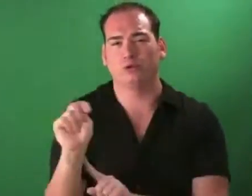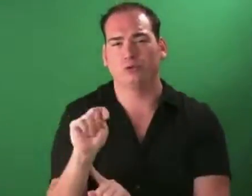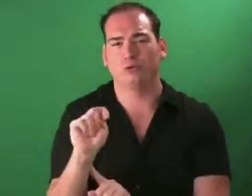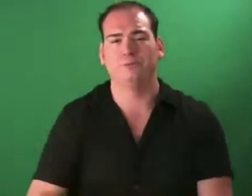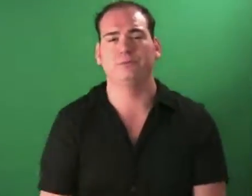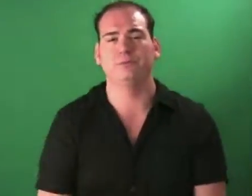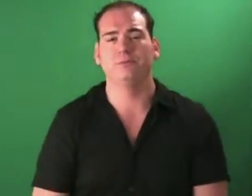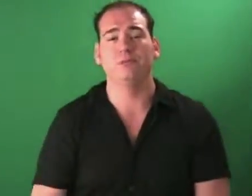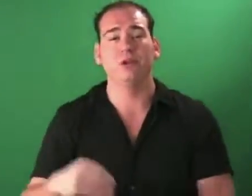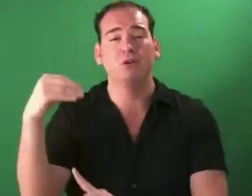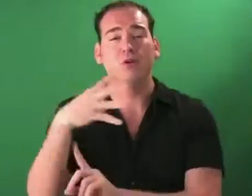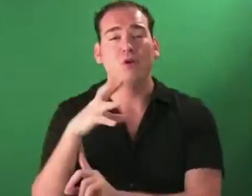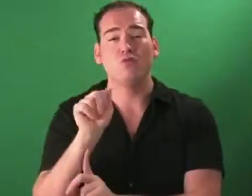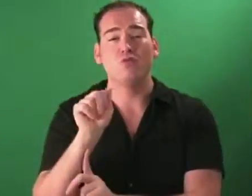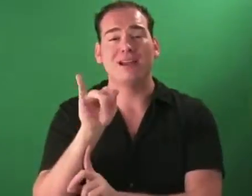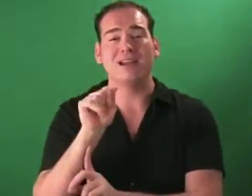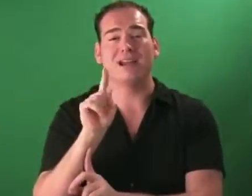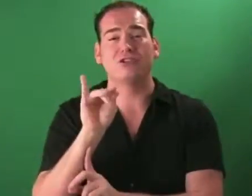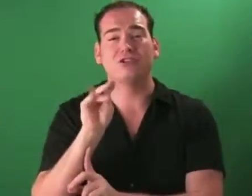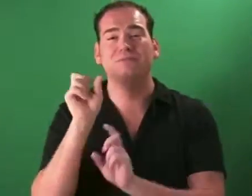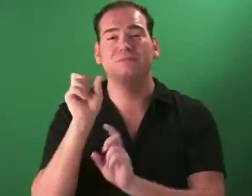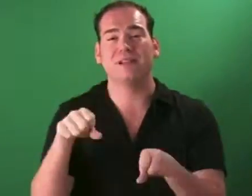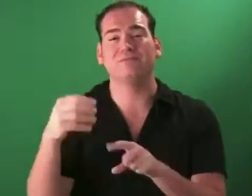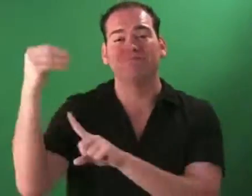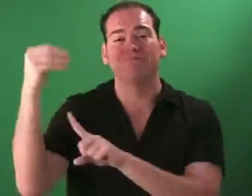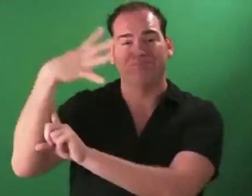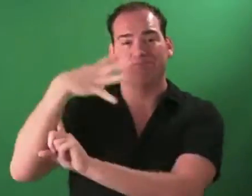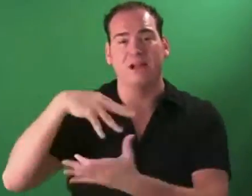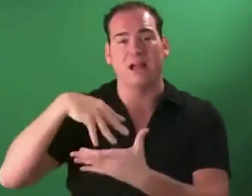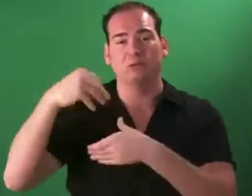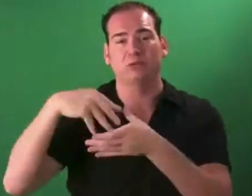same long-term effects, trouble with the bladder,